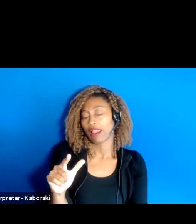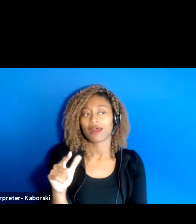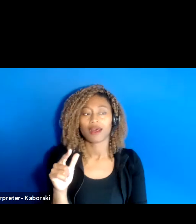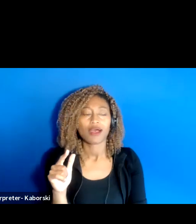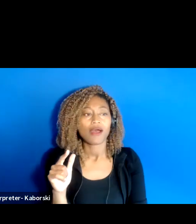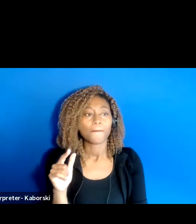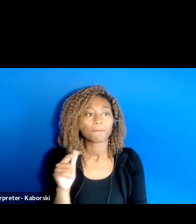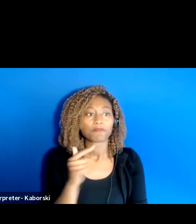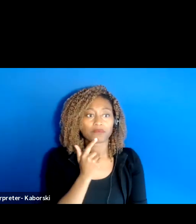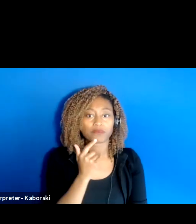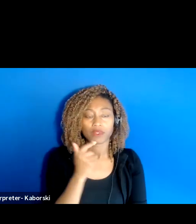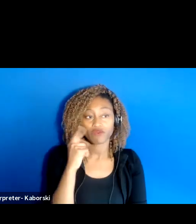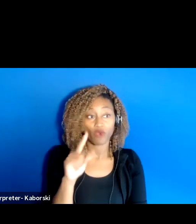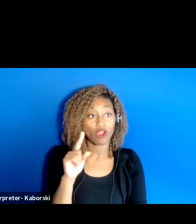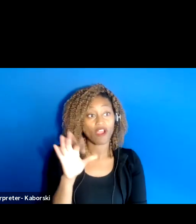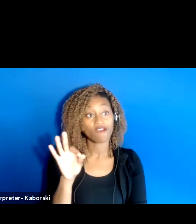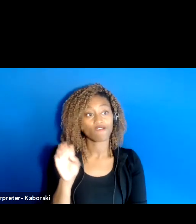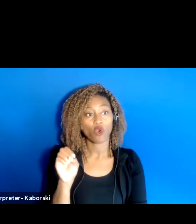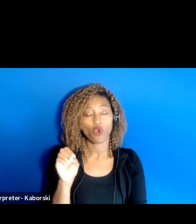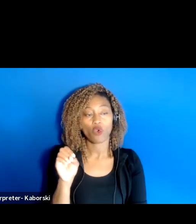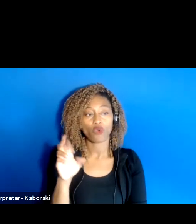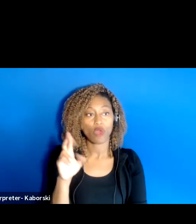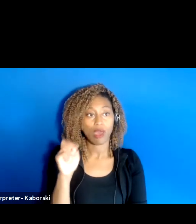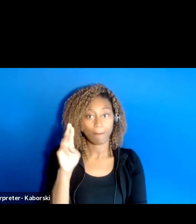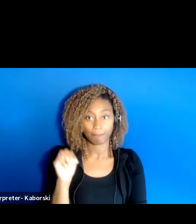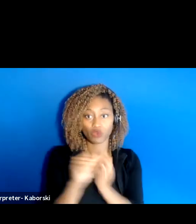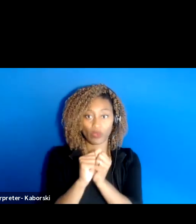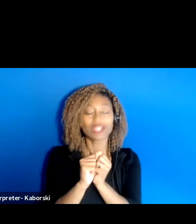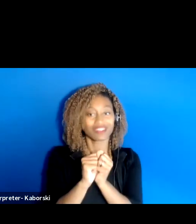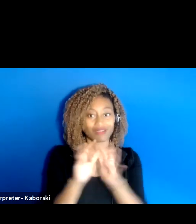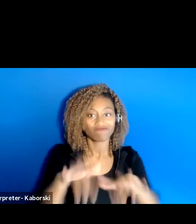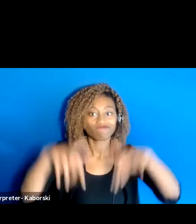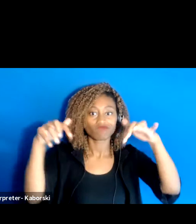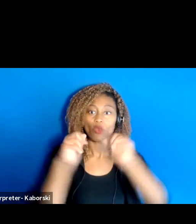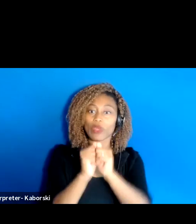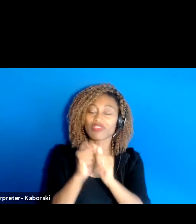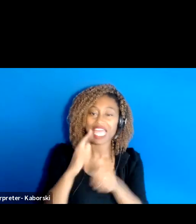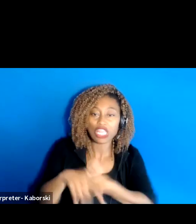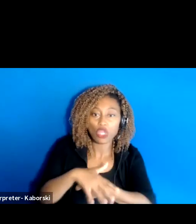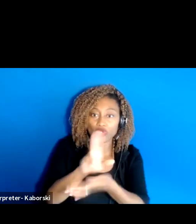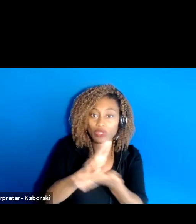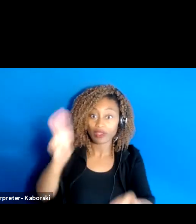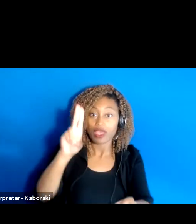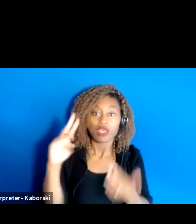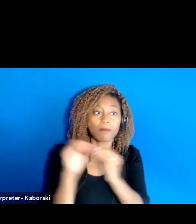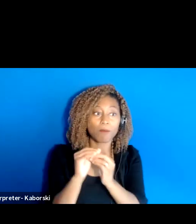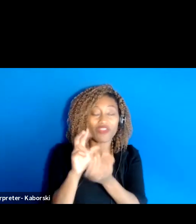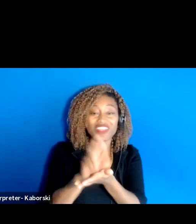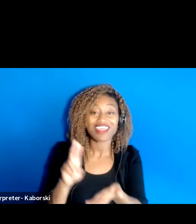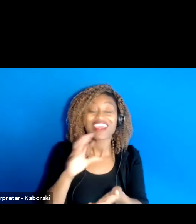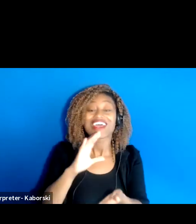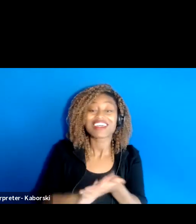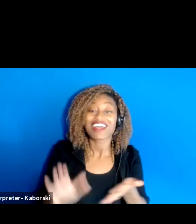forums with the local universities and try and get more input from the college age youth